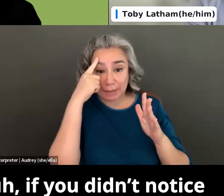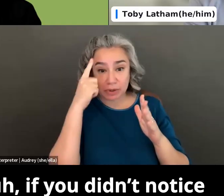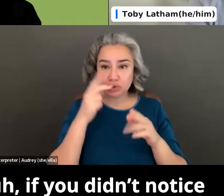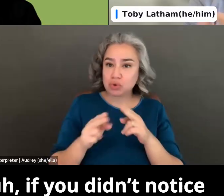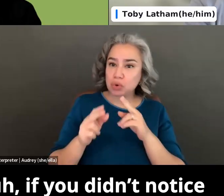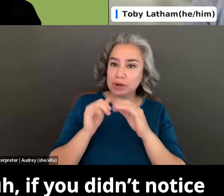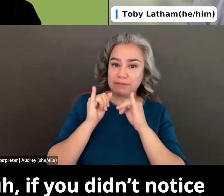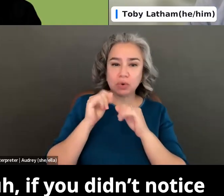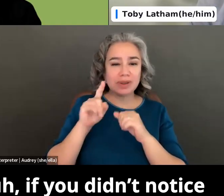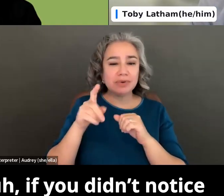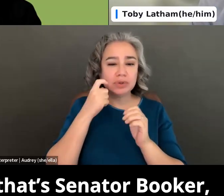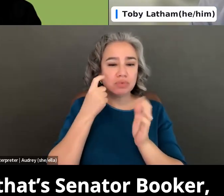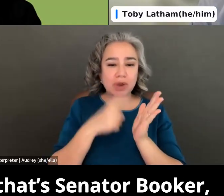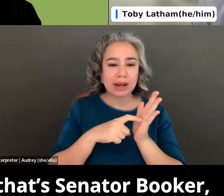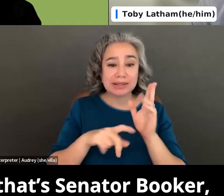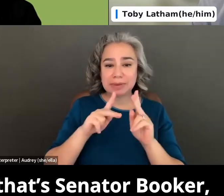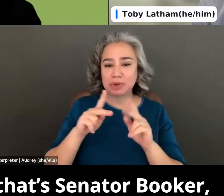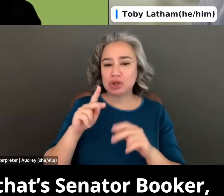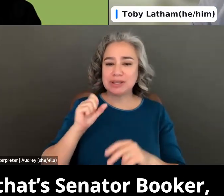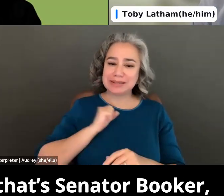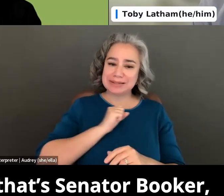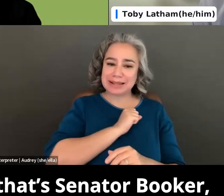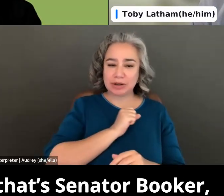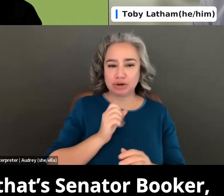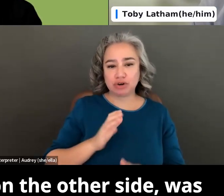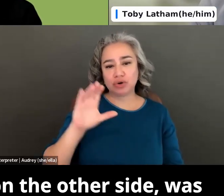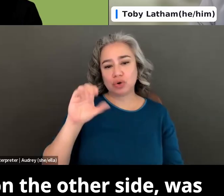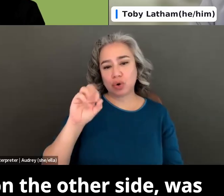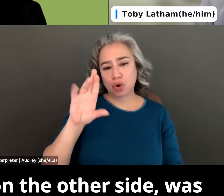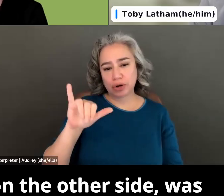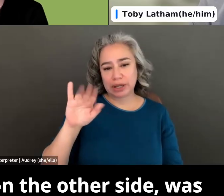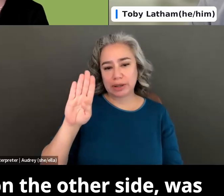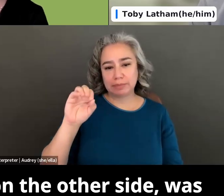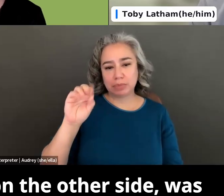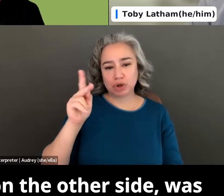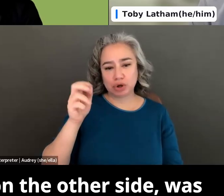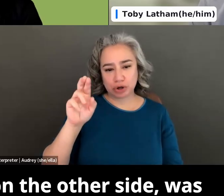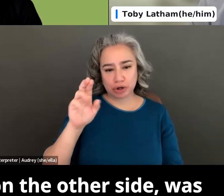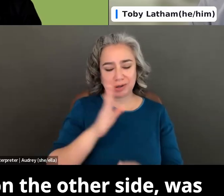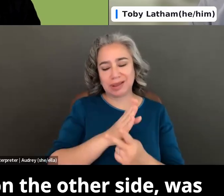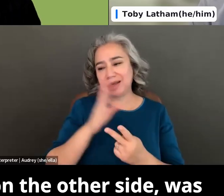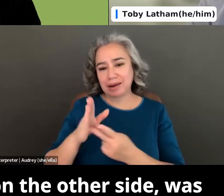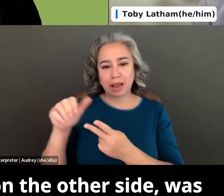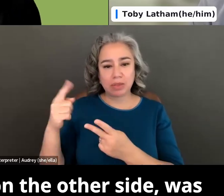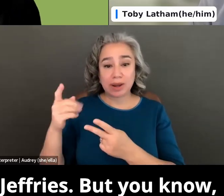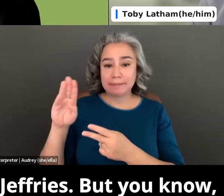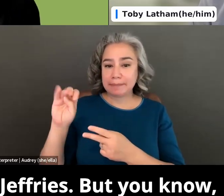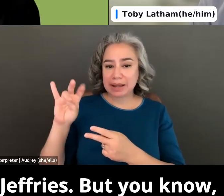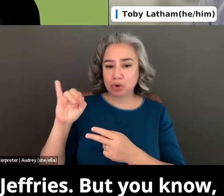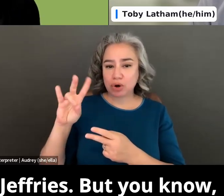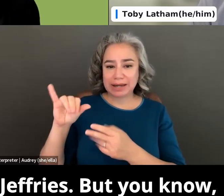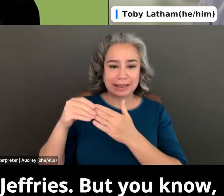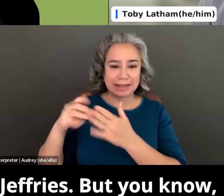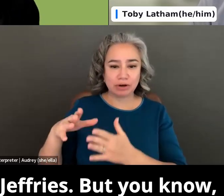if you didn't notice or recognize those folks, it's Senator Booker, Cory Booker, and then on the other side was Minority Leader Hakeem